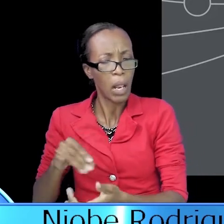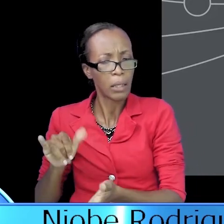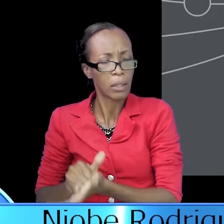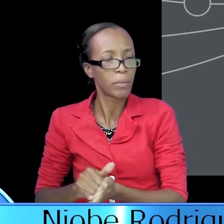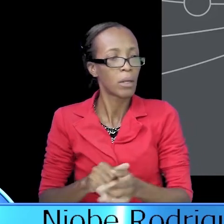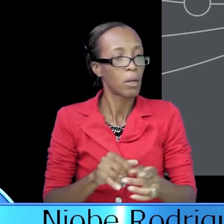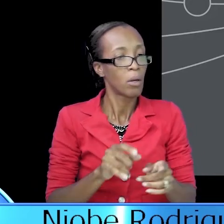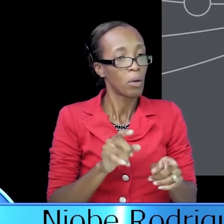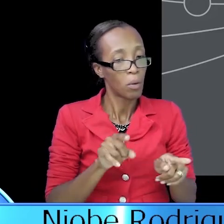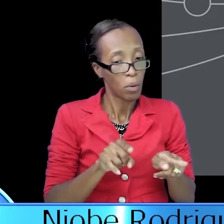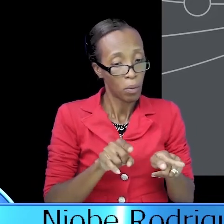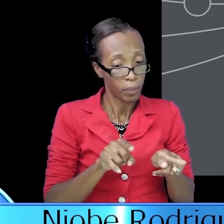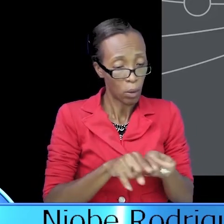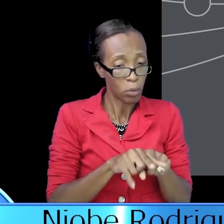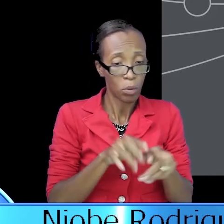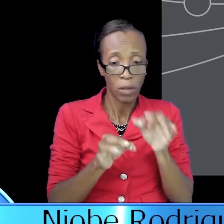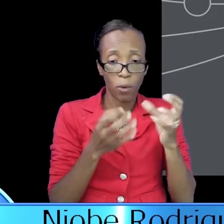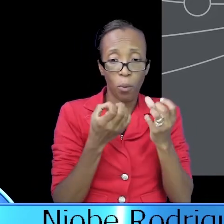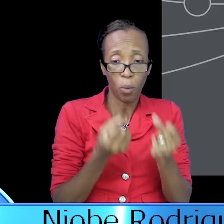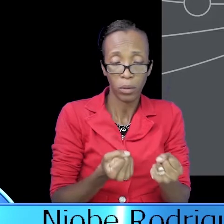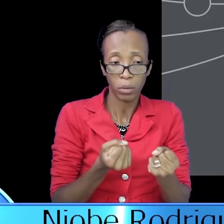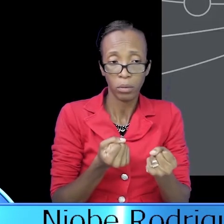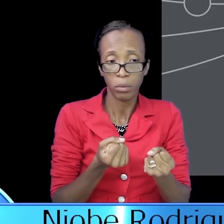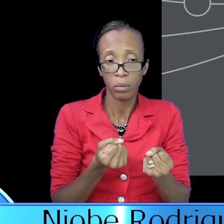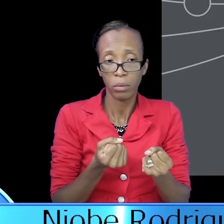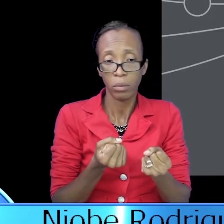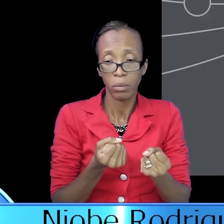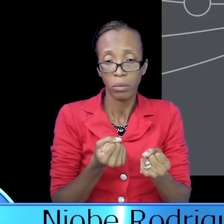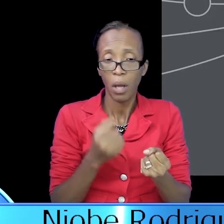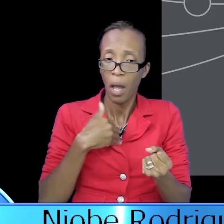plugin, except it does security problems as plugins do. Right. So.